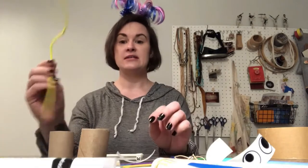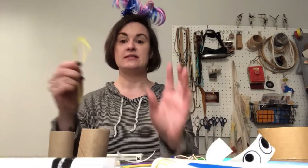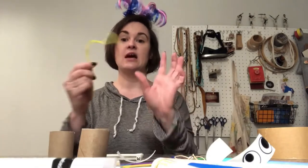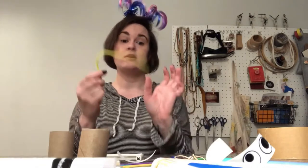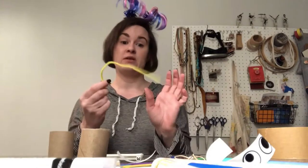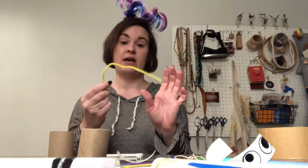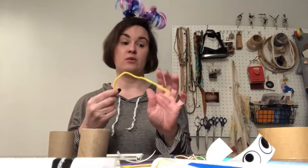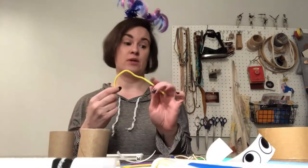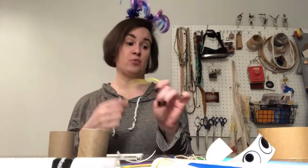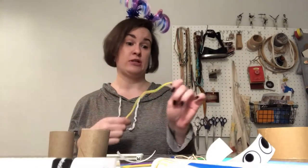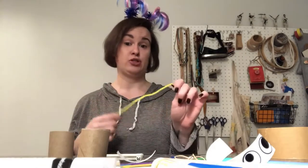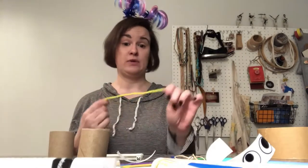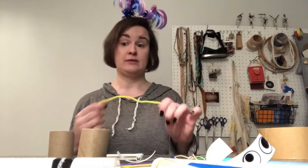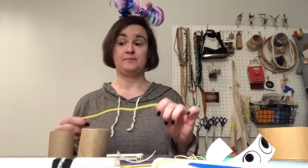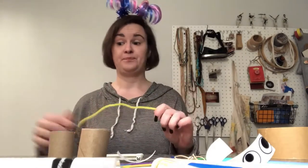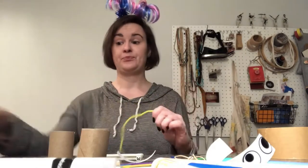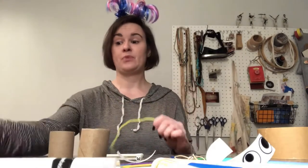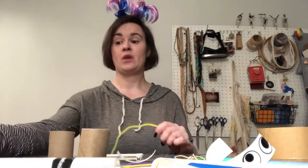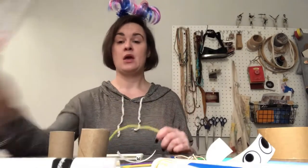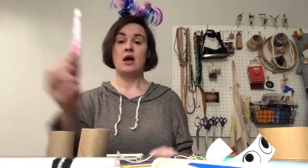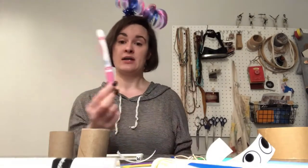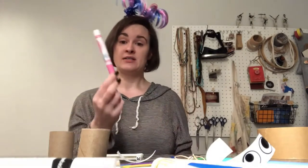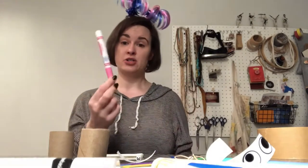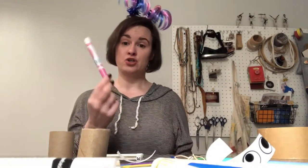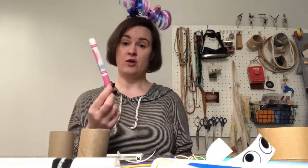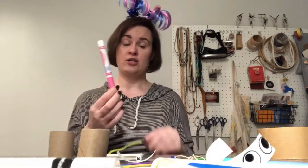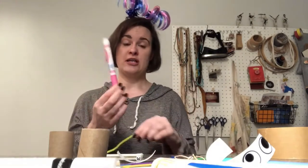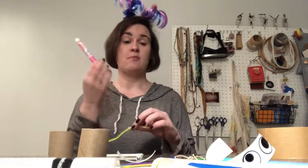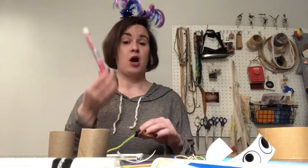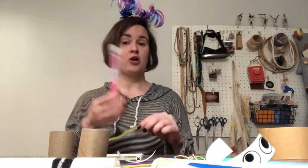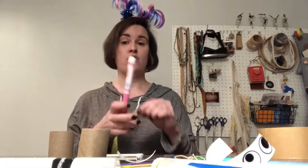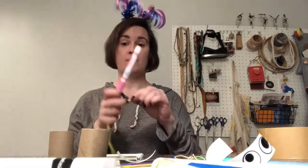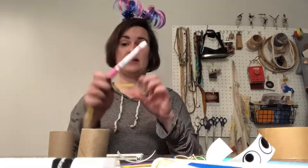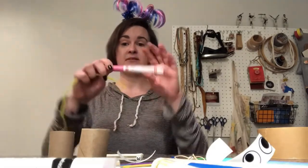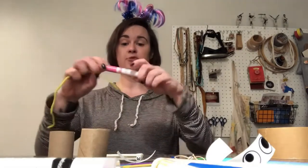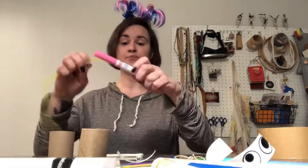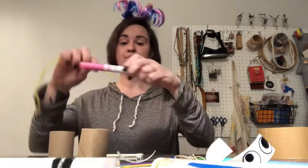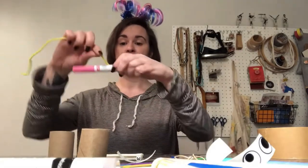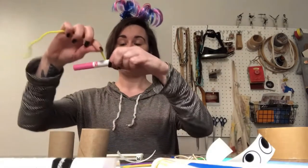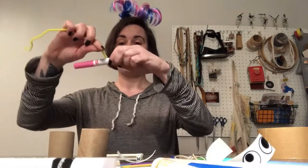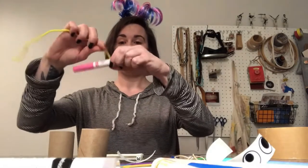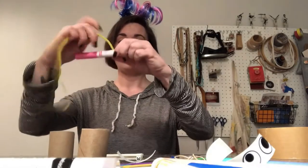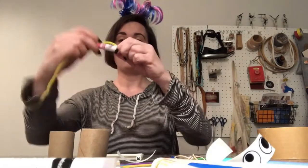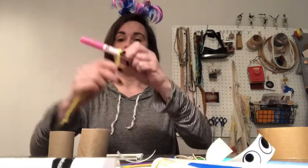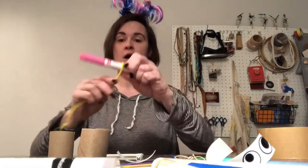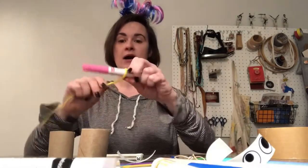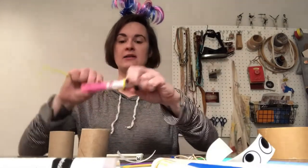These, I know exactly what I'm going to do with. Because there's a trick where you take a marker or a pencil and you wind